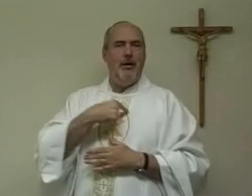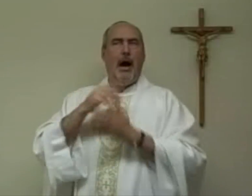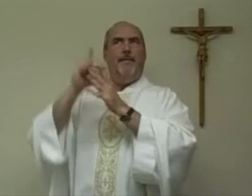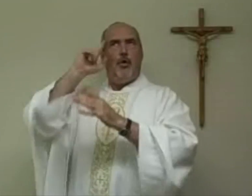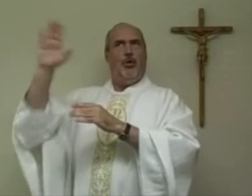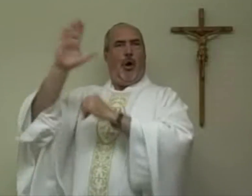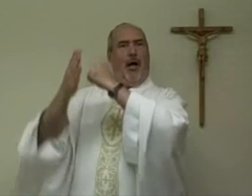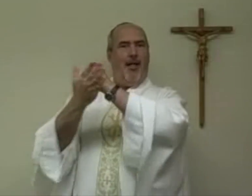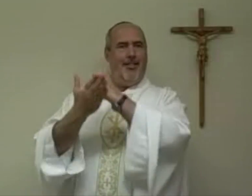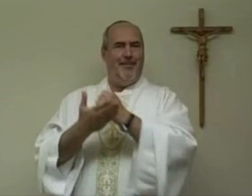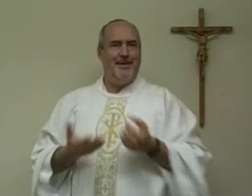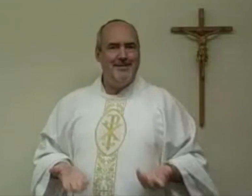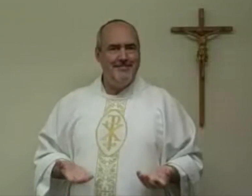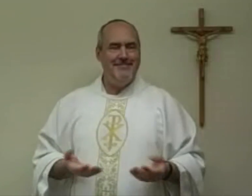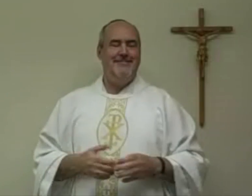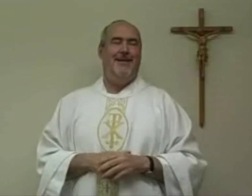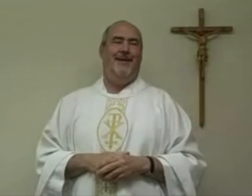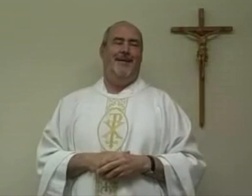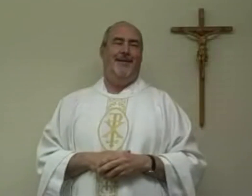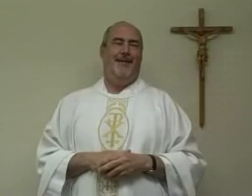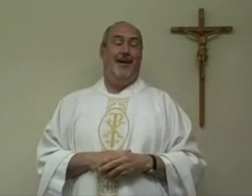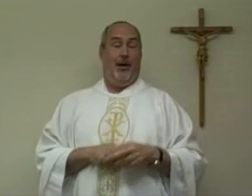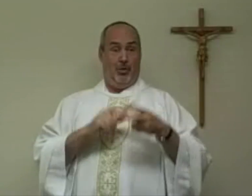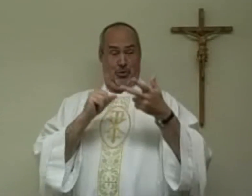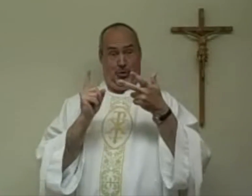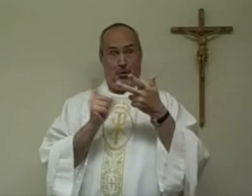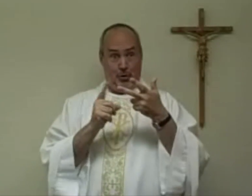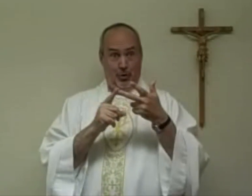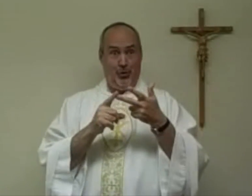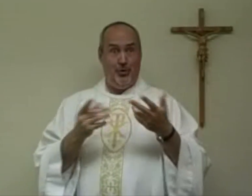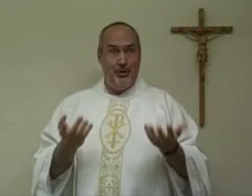can ask them to pray for us and to help us.